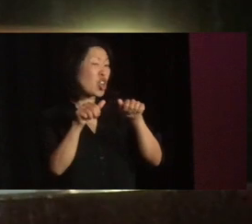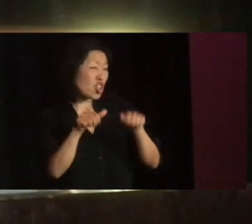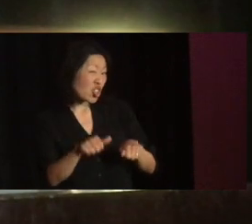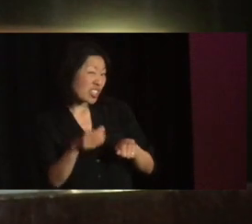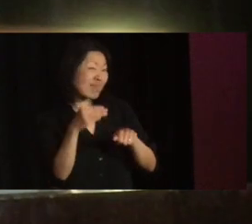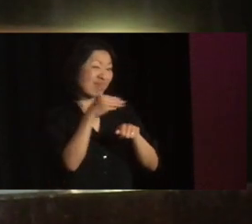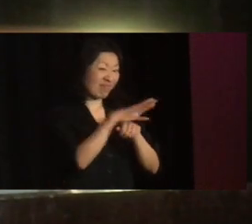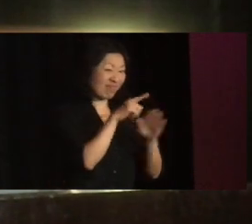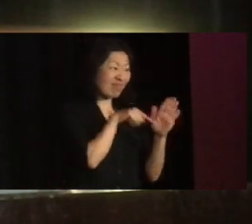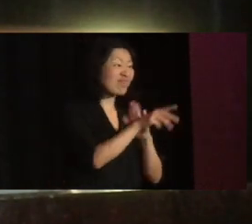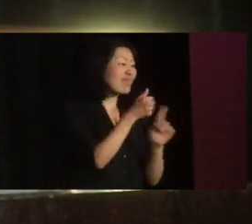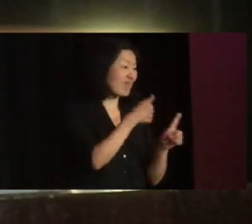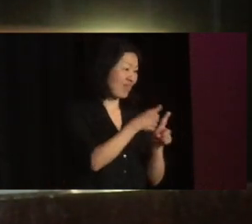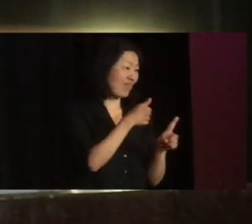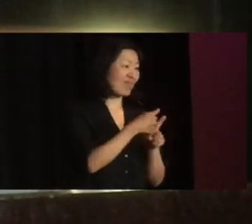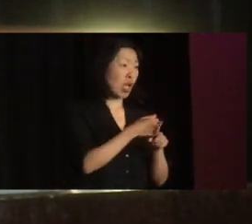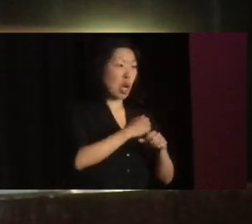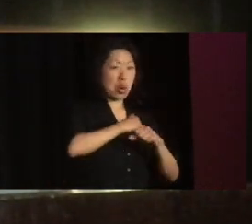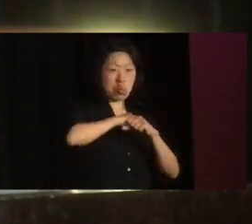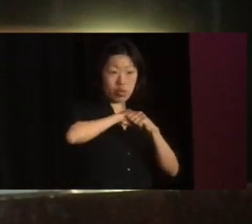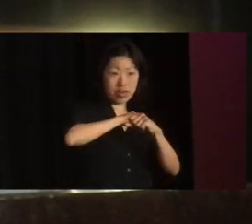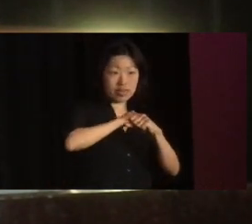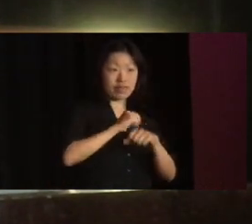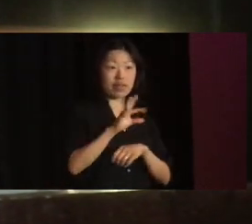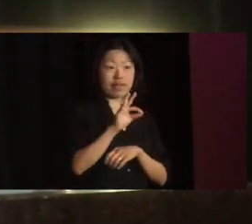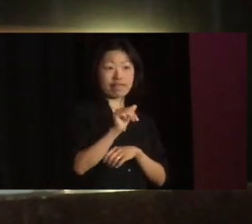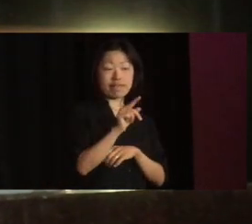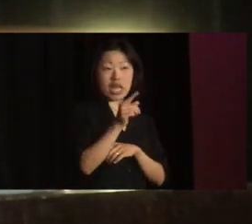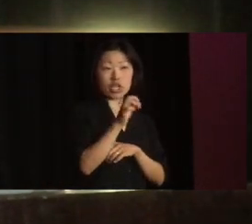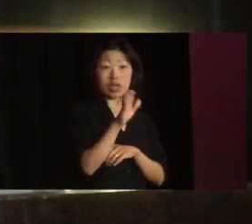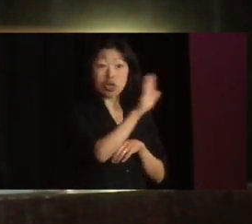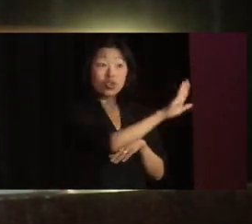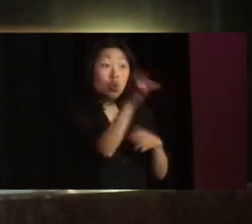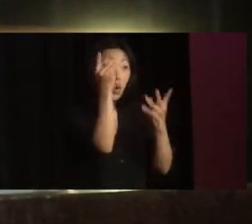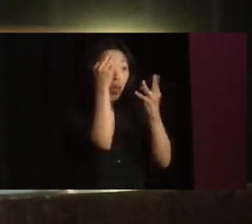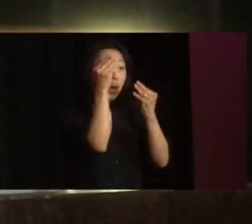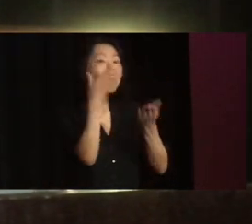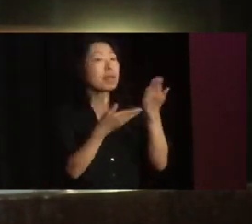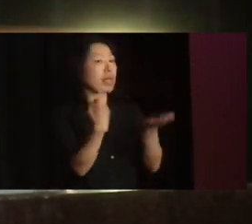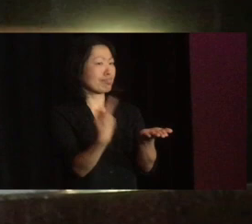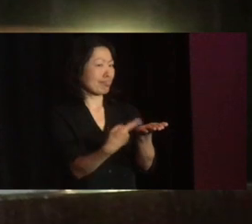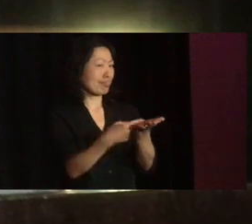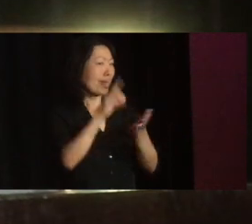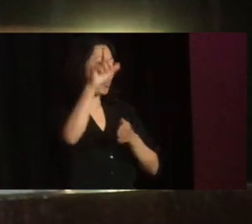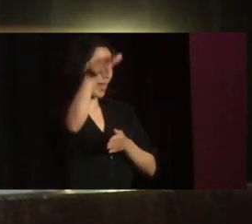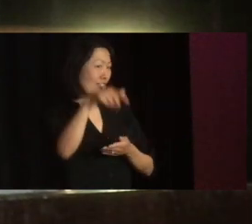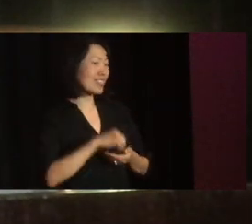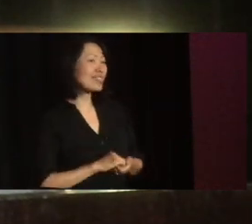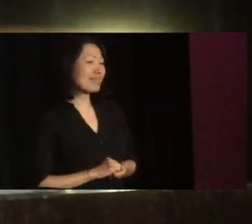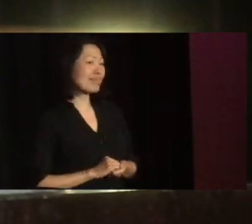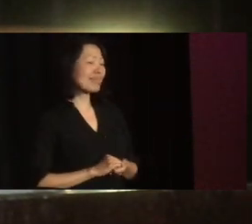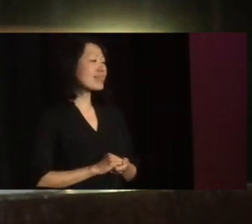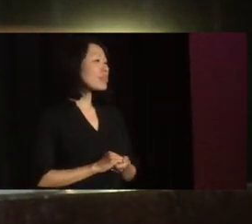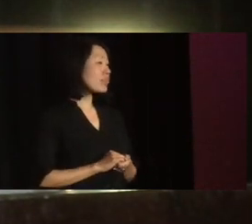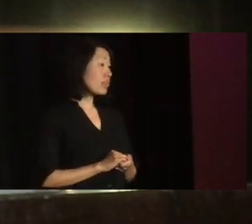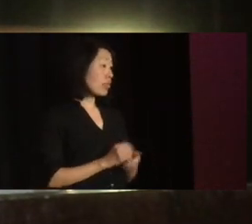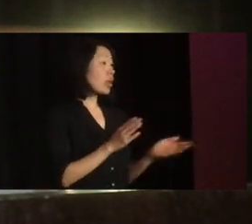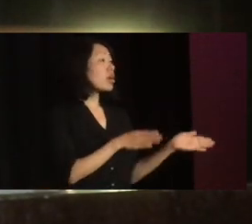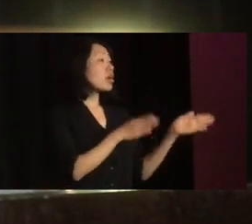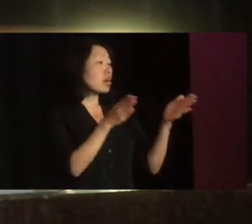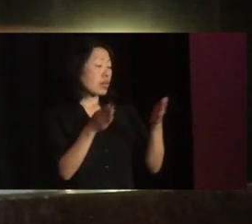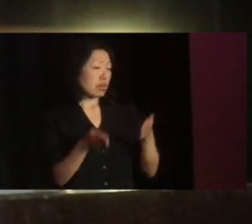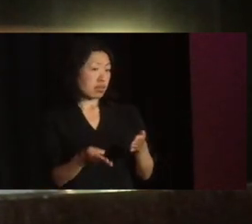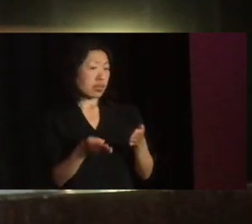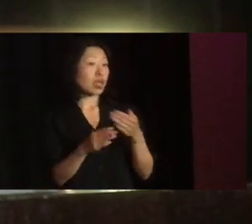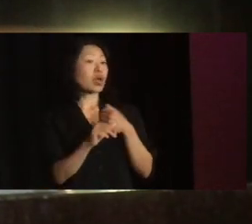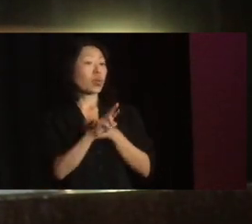I don't really know what that's about. If you guys have thoughts, we can talk about that later. Risk factors are things that we kind of know